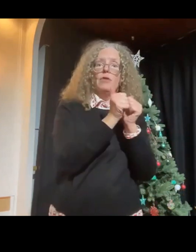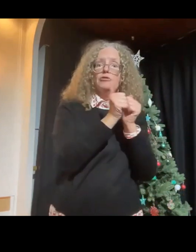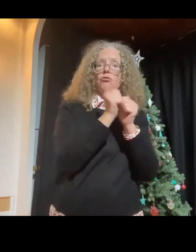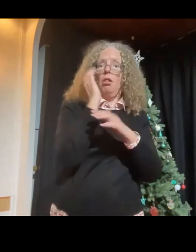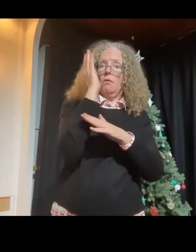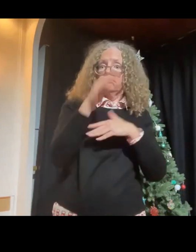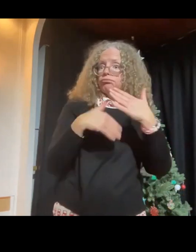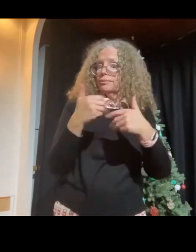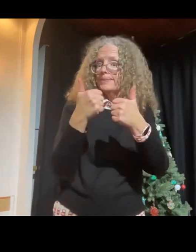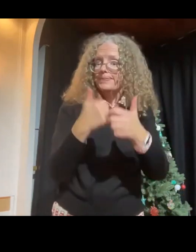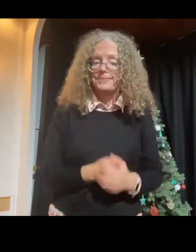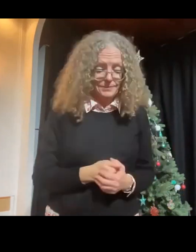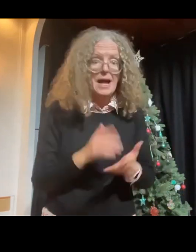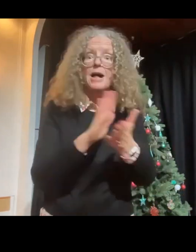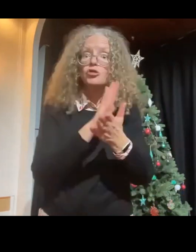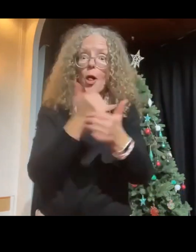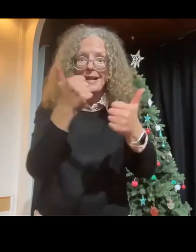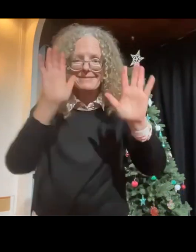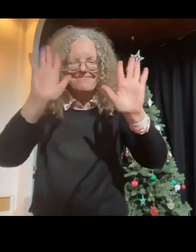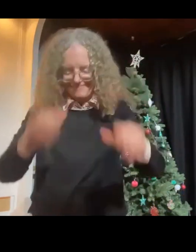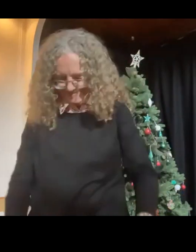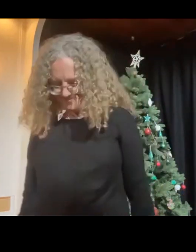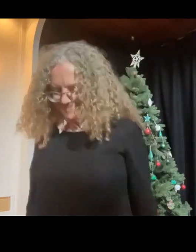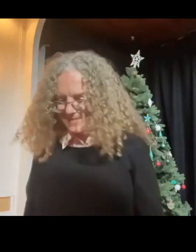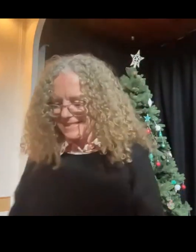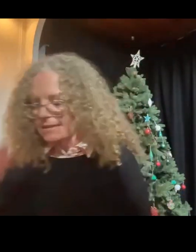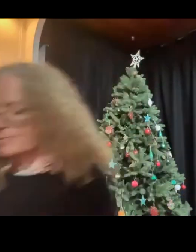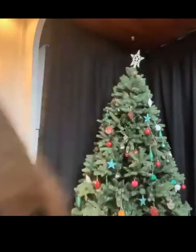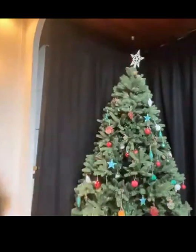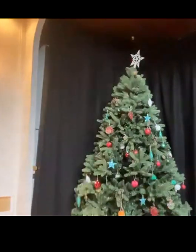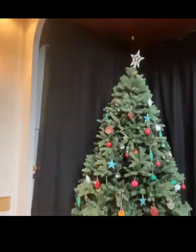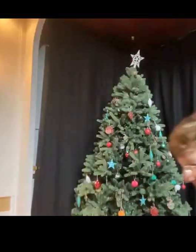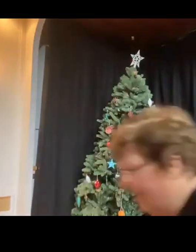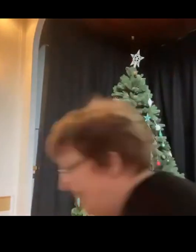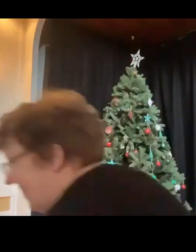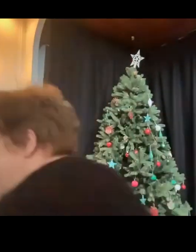and Rachel. Rob, I believe, is going to start the presentation and then over to Rachel, so enjoy.